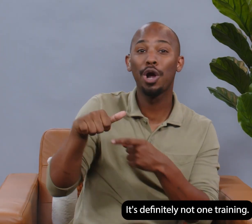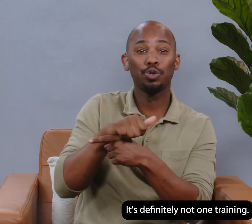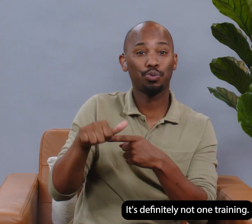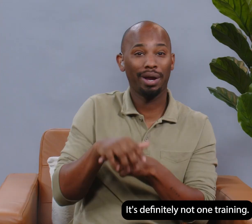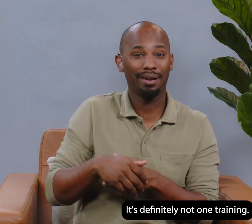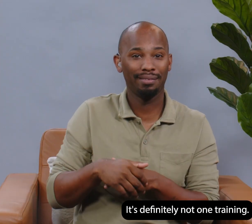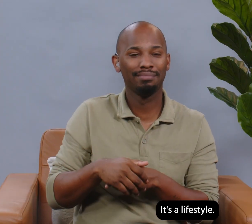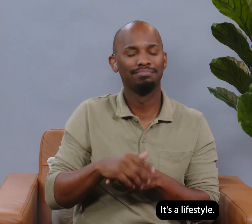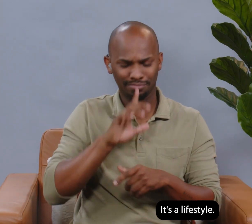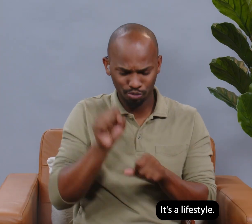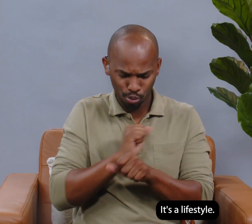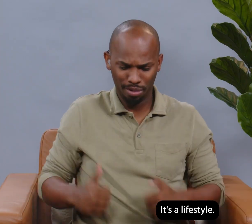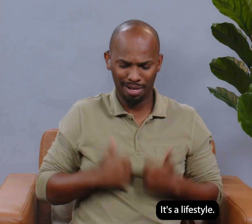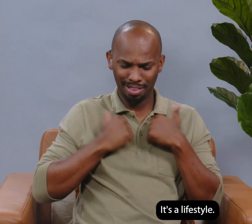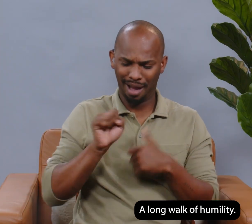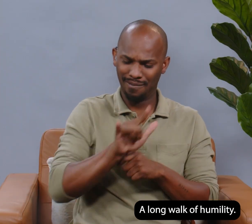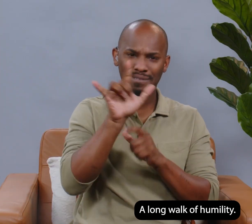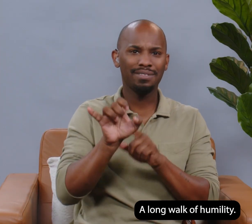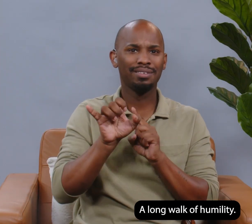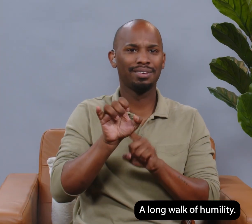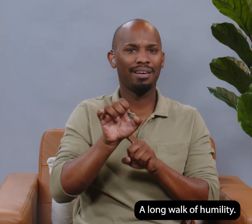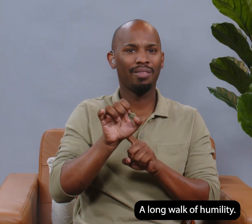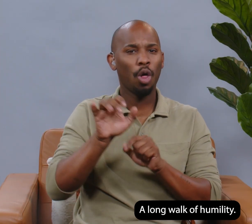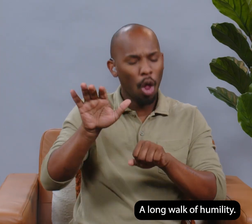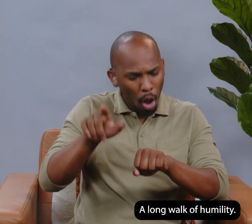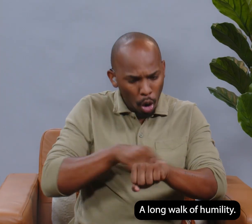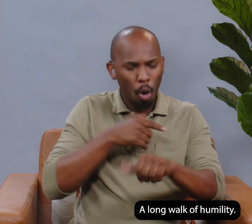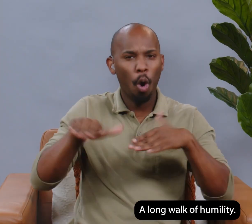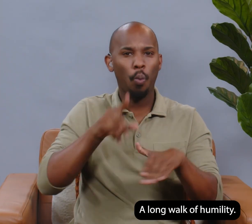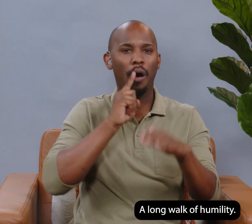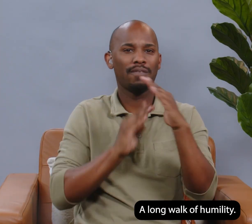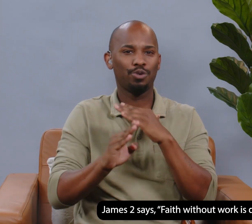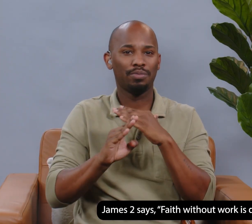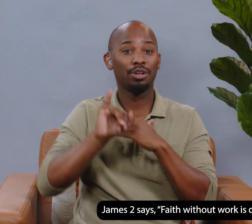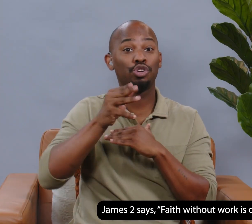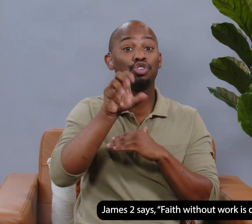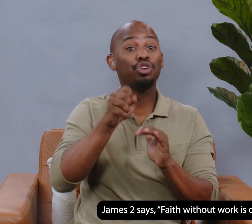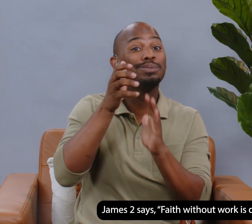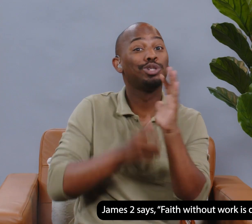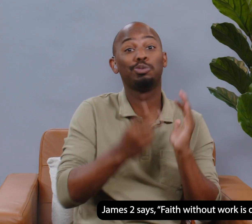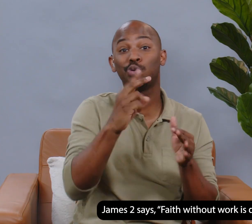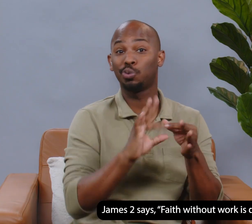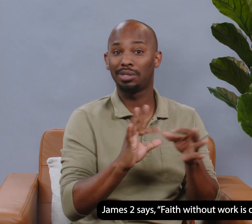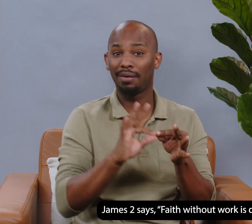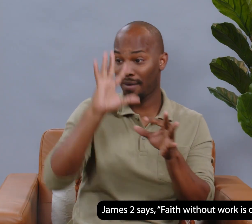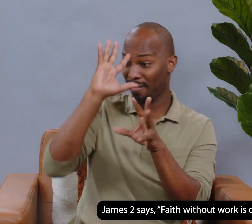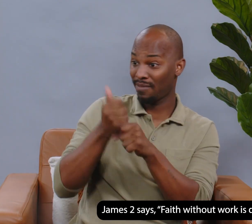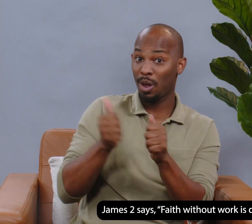training. It's a lifestyle, a long walk of humility. James chapter 2 says, faith without work is